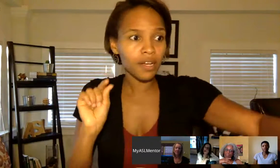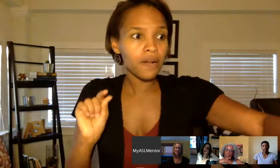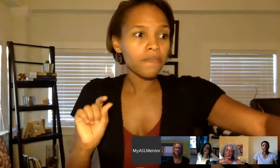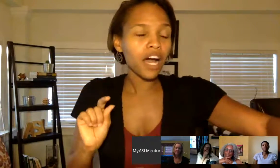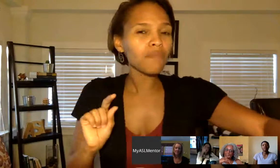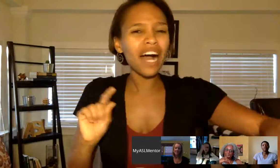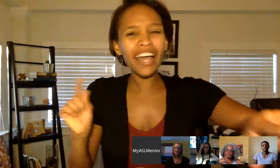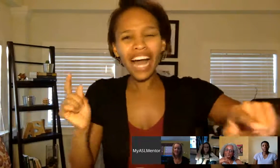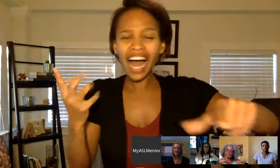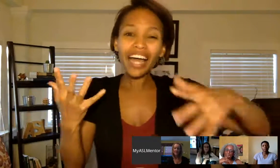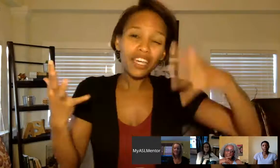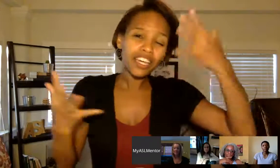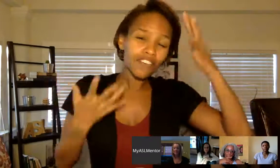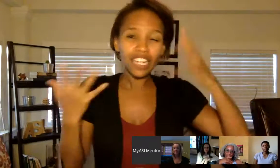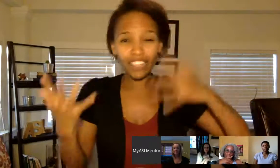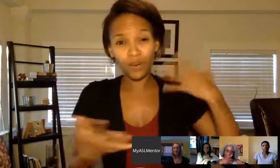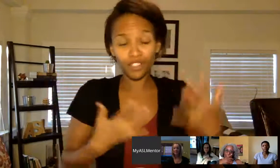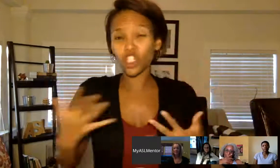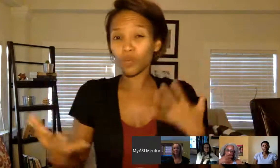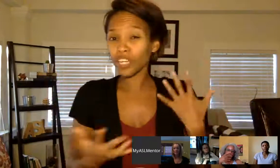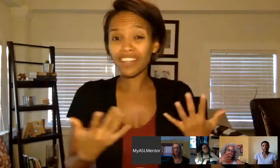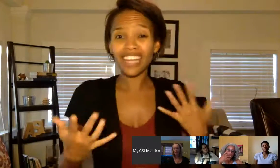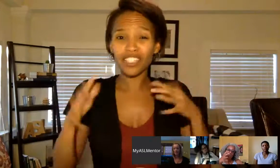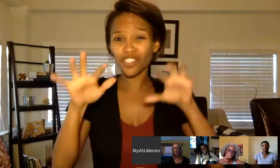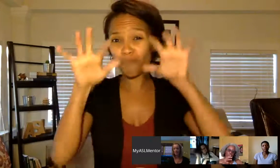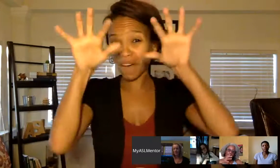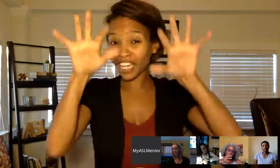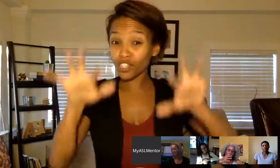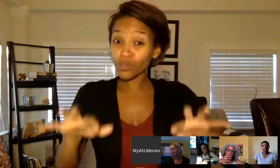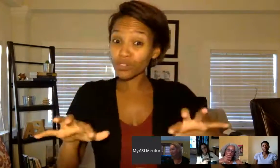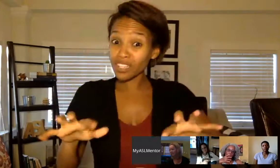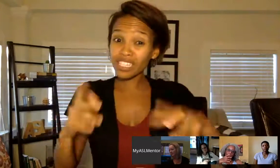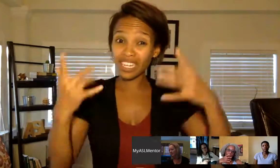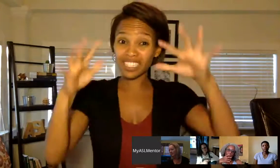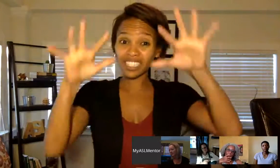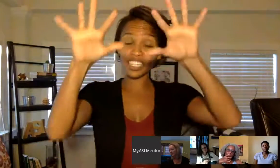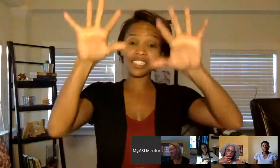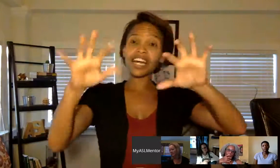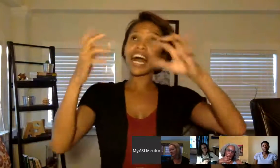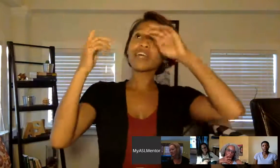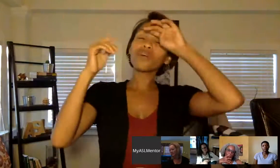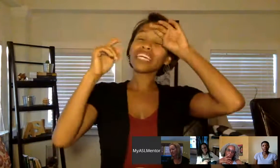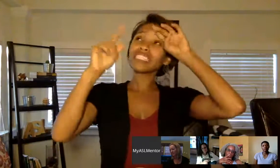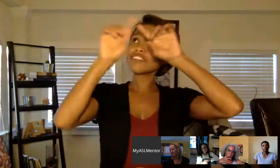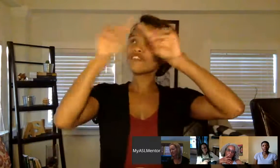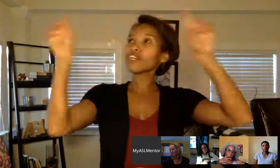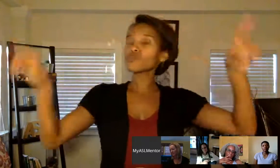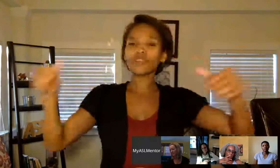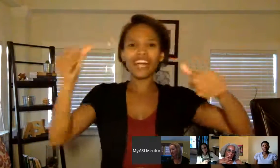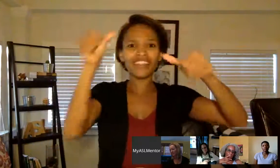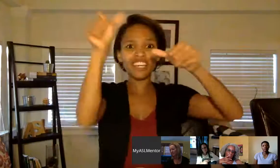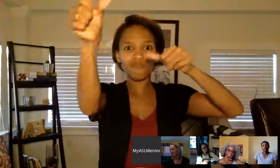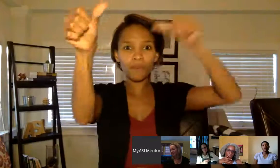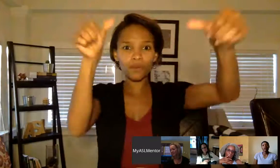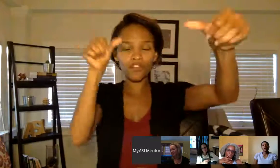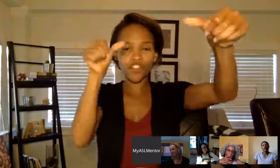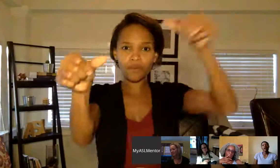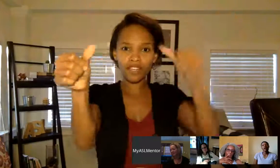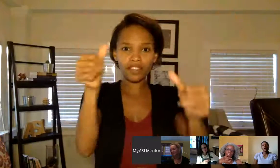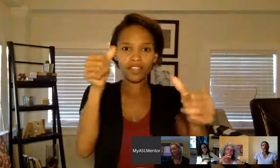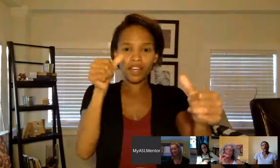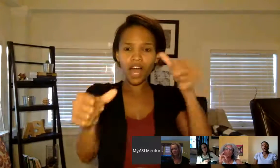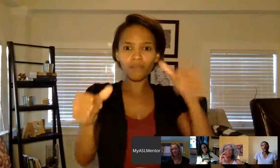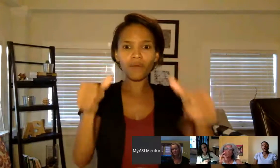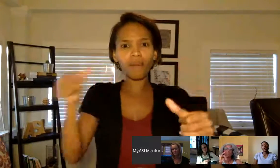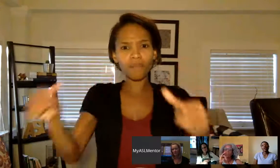this. I even if I were interpreting this, I still might use this because it does. When I see information board, I think of people